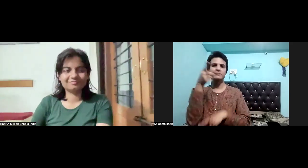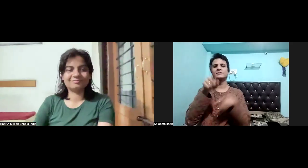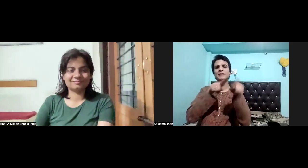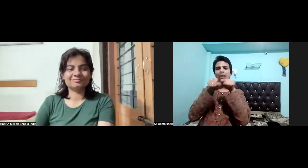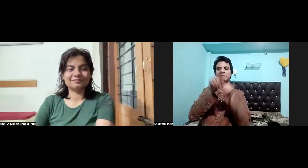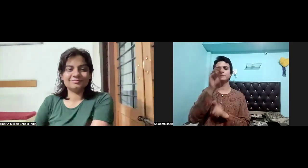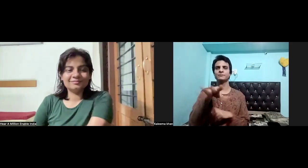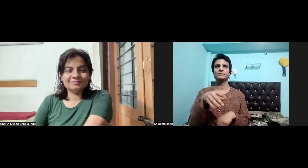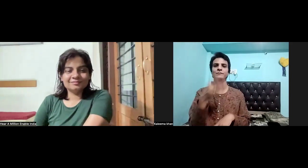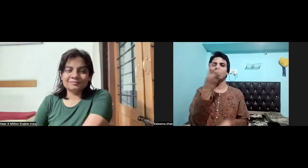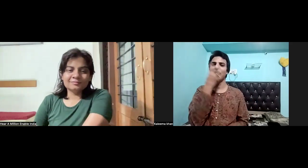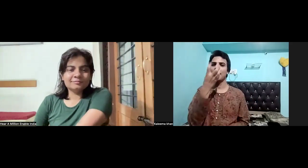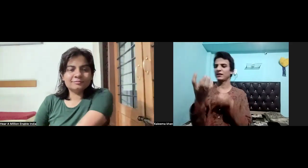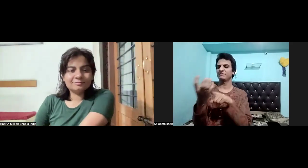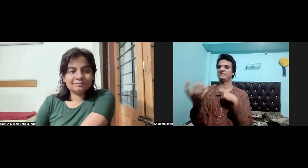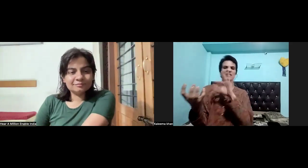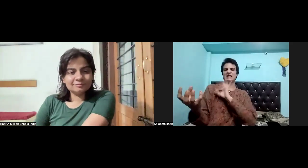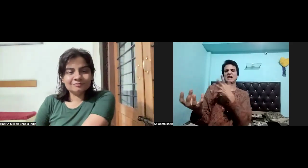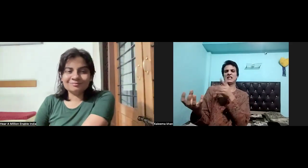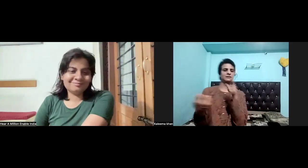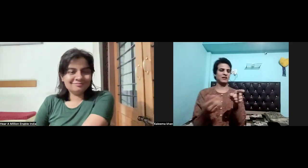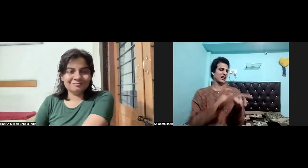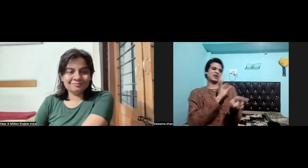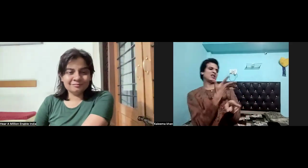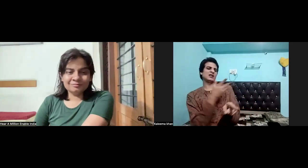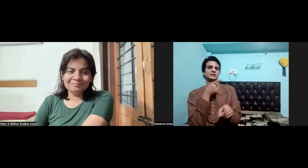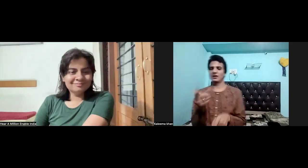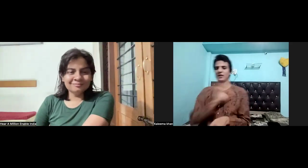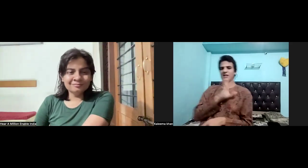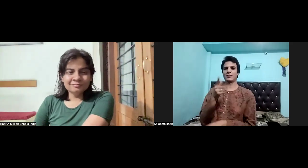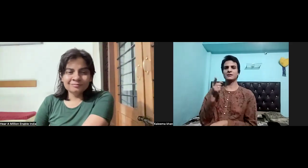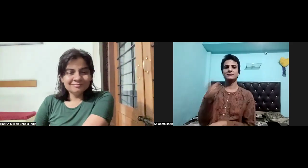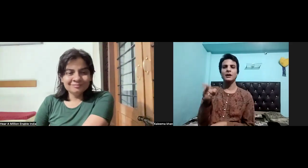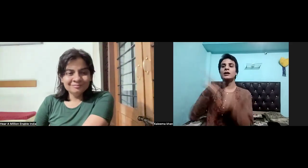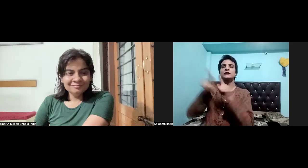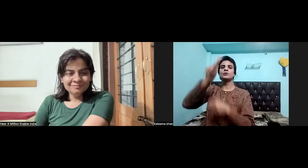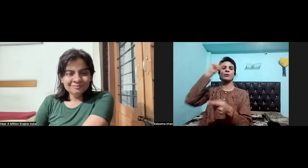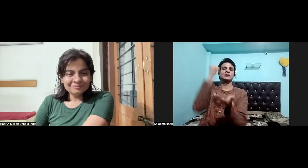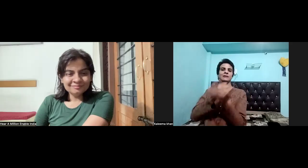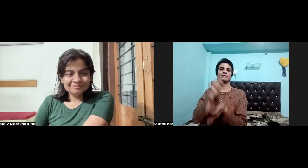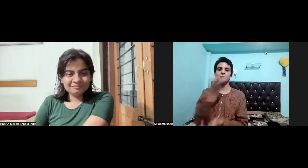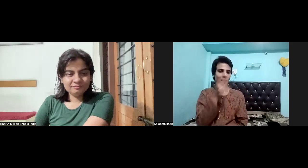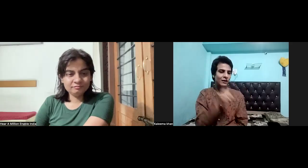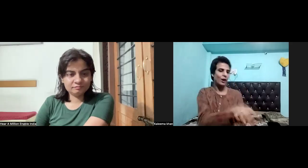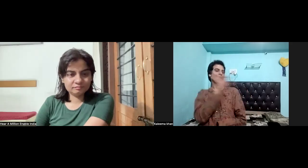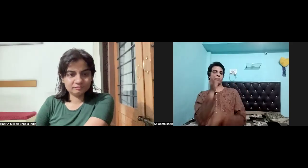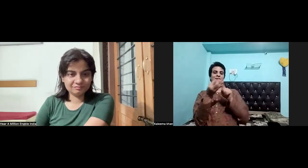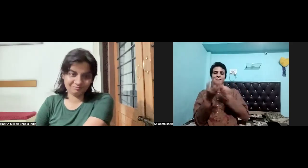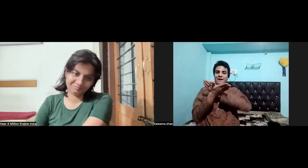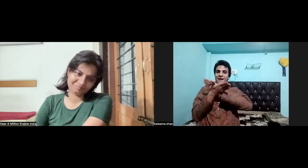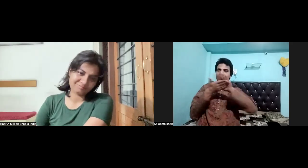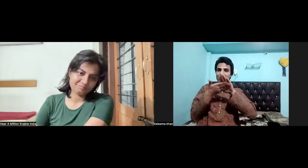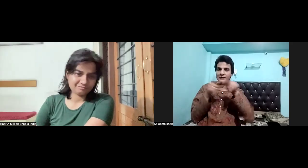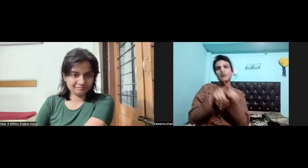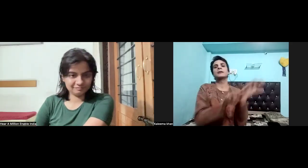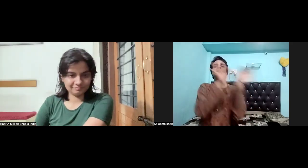shouldn't understand how to be professional when you're at your workplace. So, for example, people denying to all the things, right? So it's like